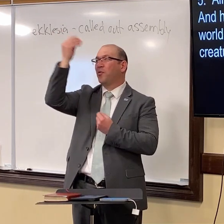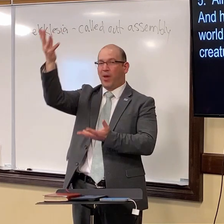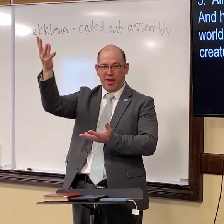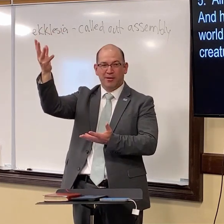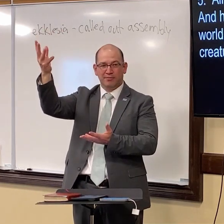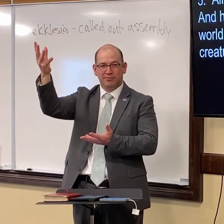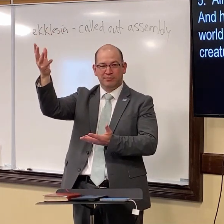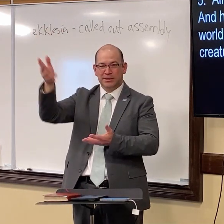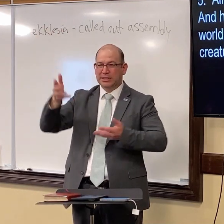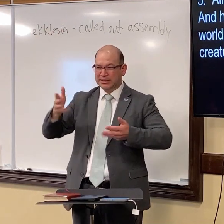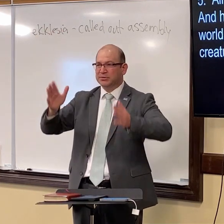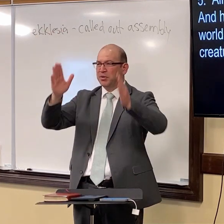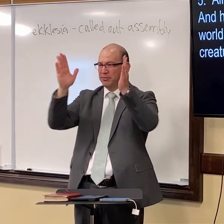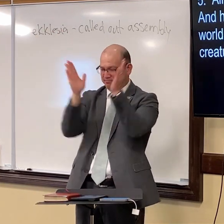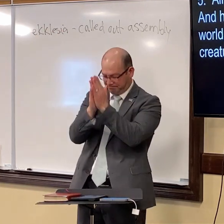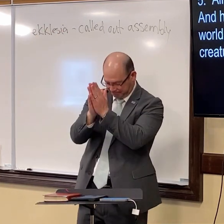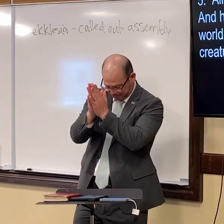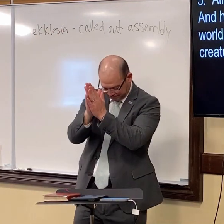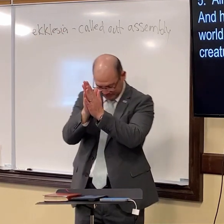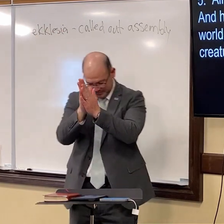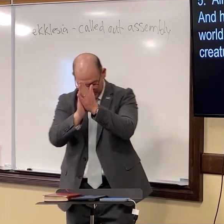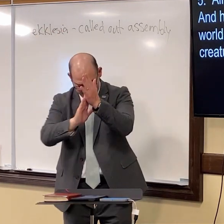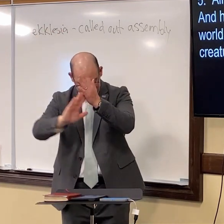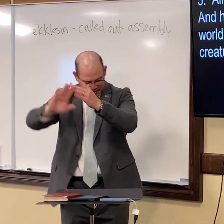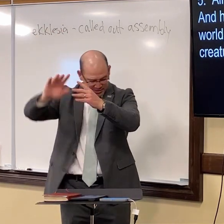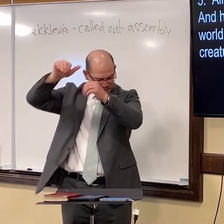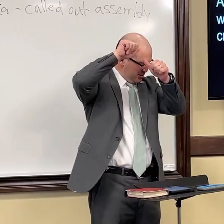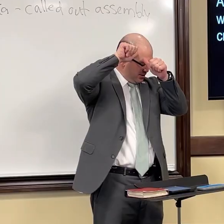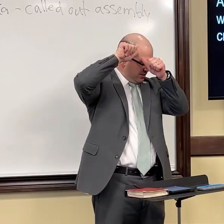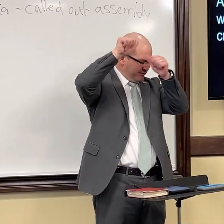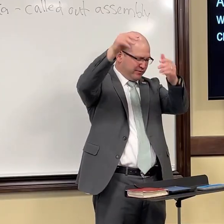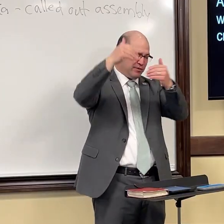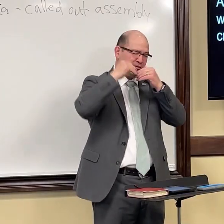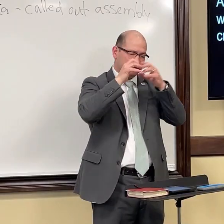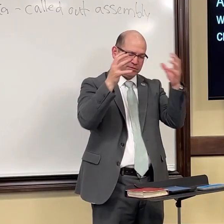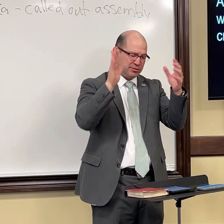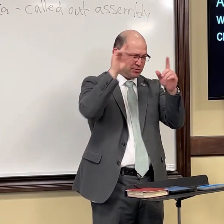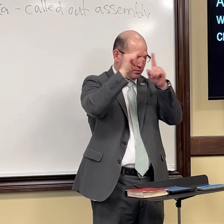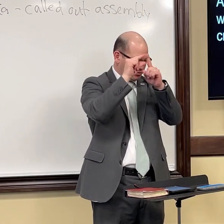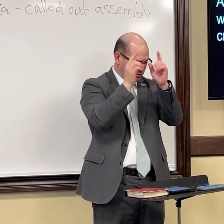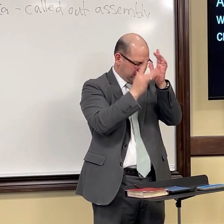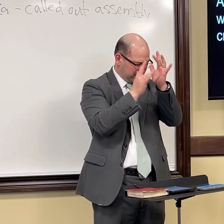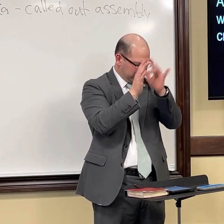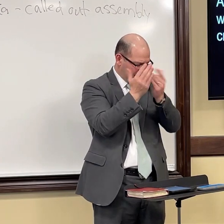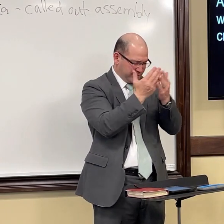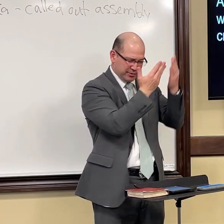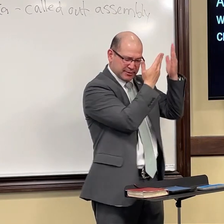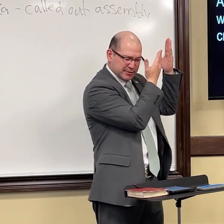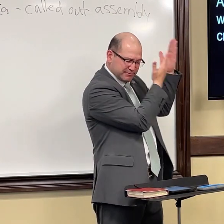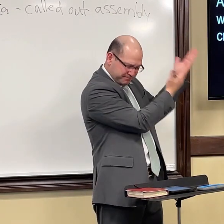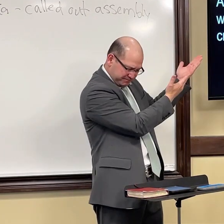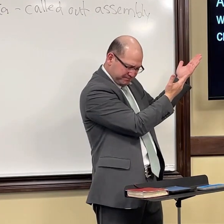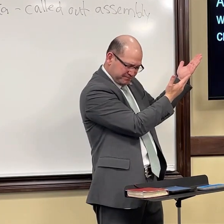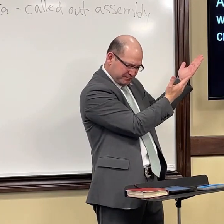He is supreme God, and we must obey. Heavenly Father, we thank you so much for your word, the